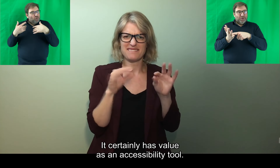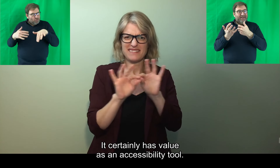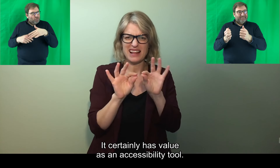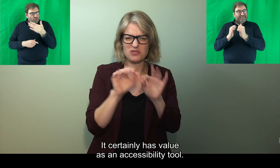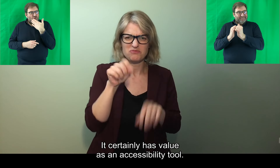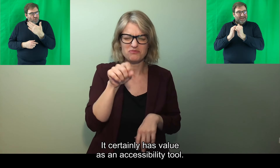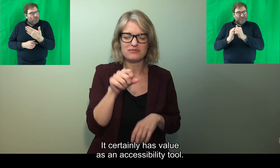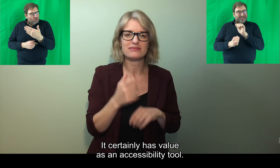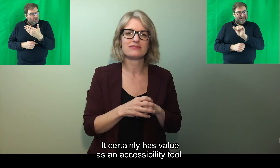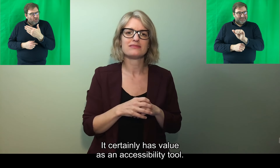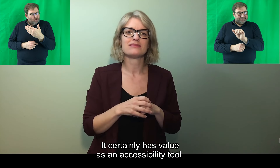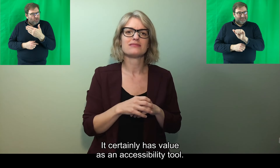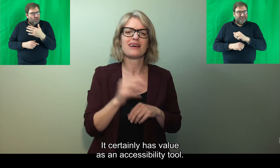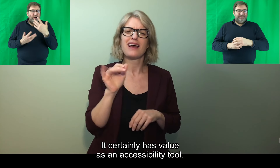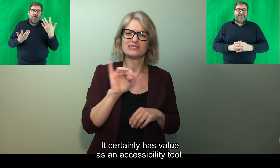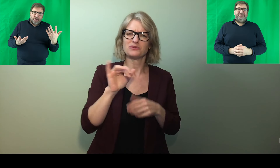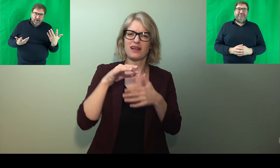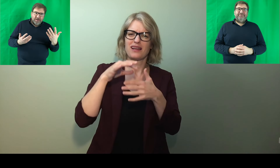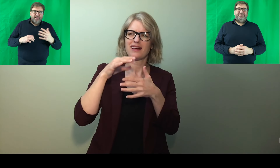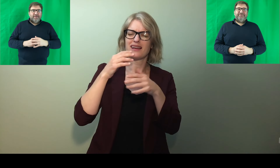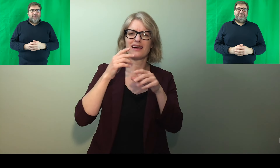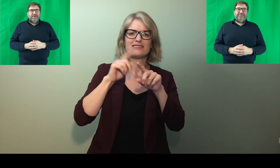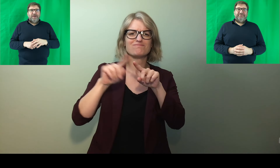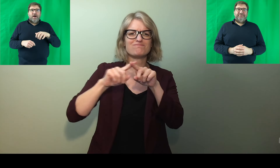has value as an accessibility tool.